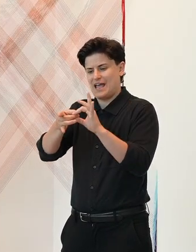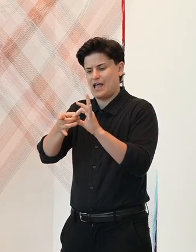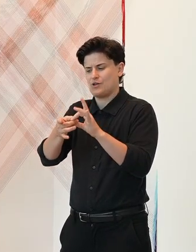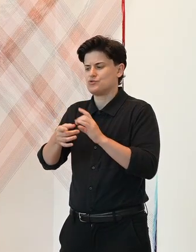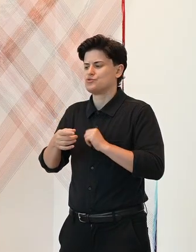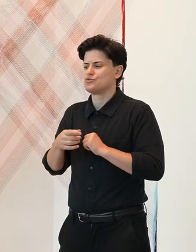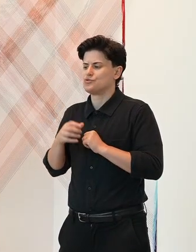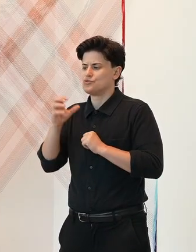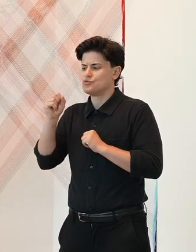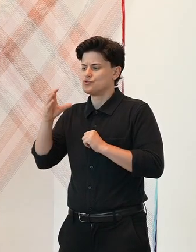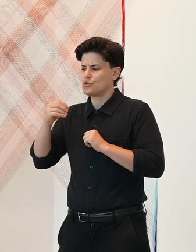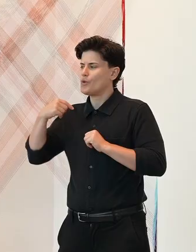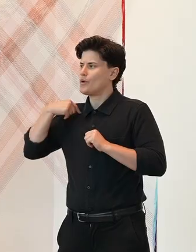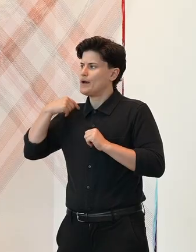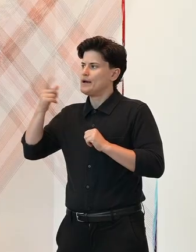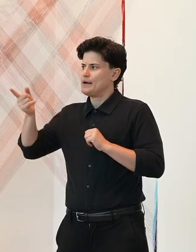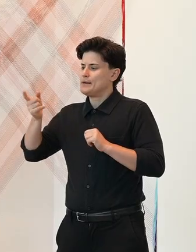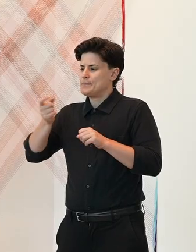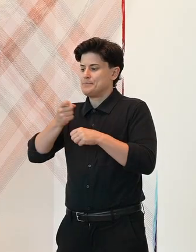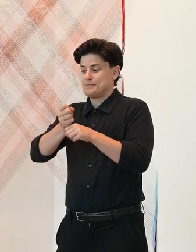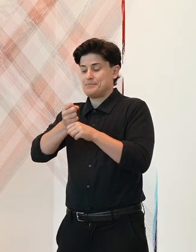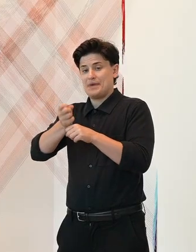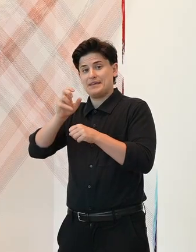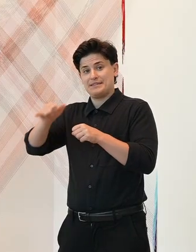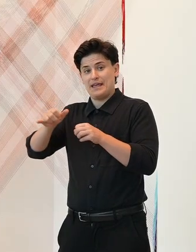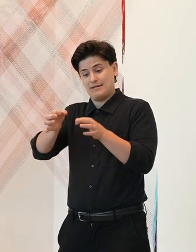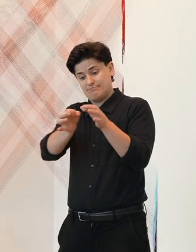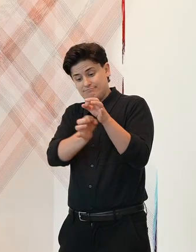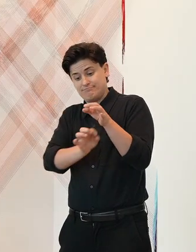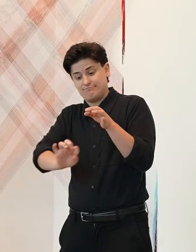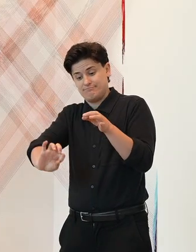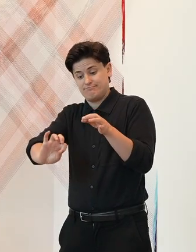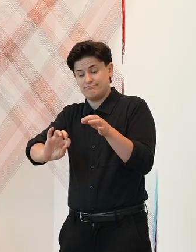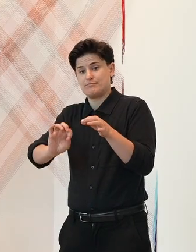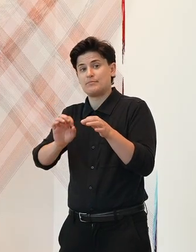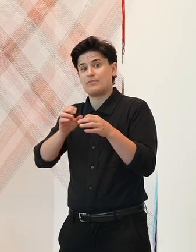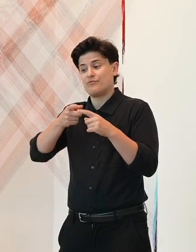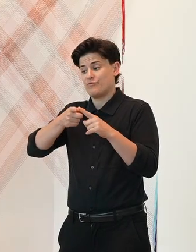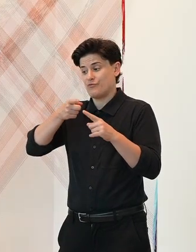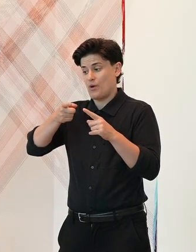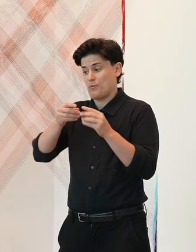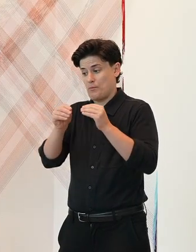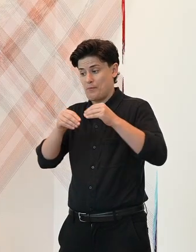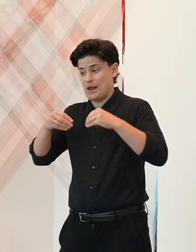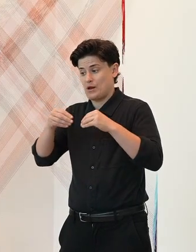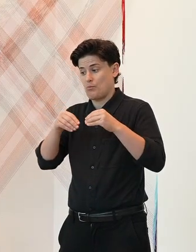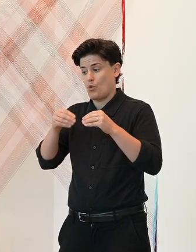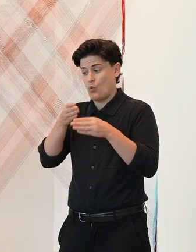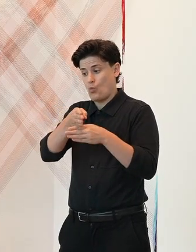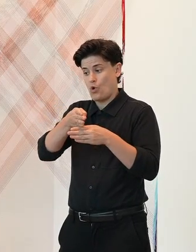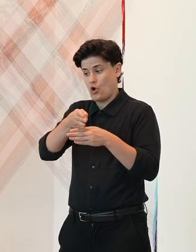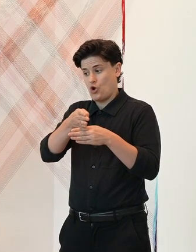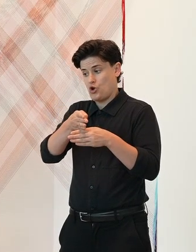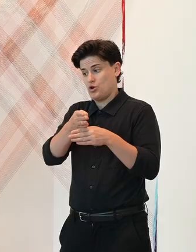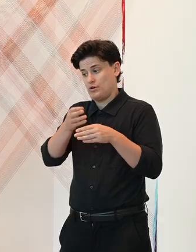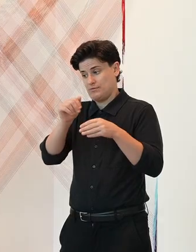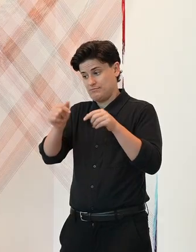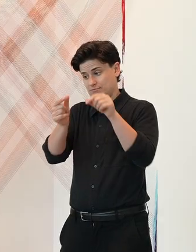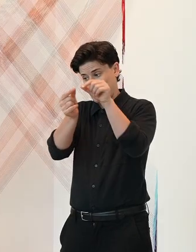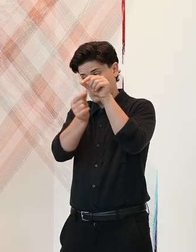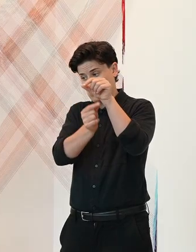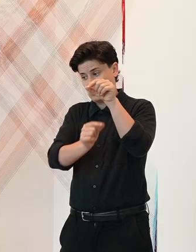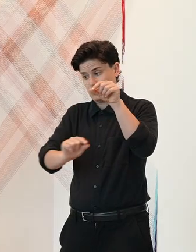I made this support for it out of bendable wood, and